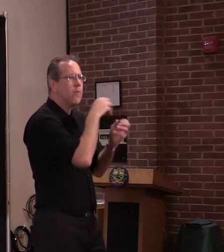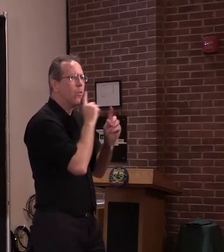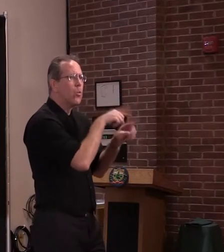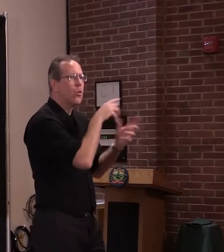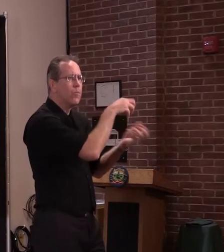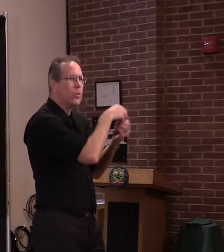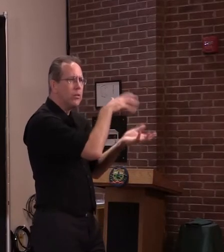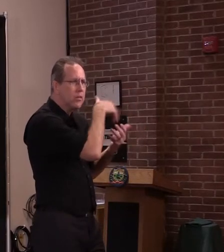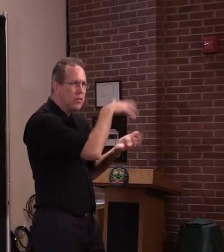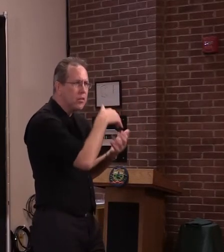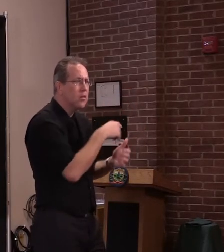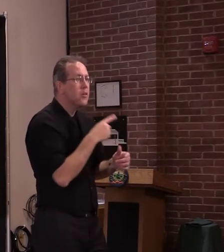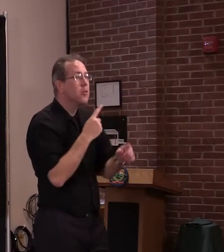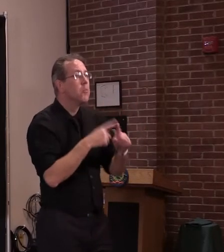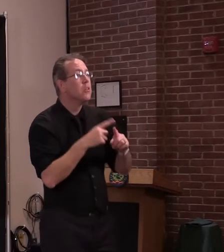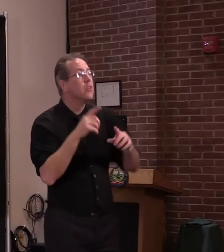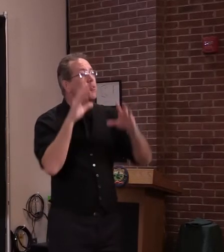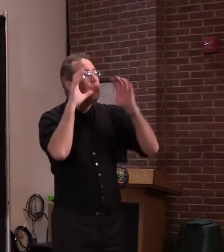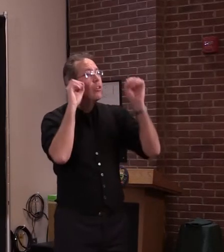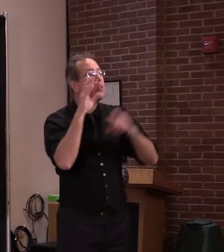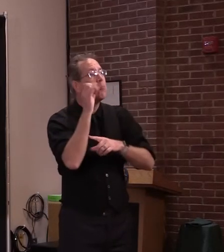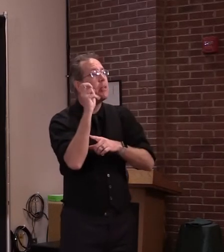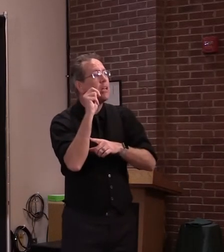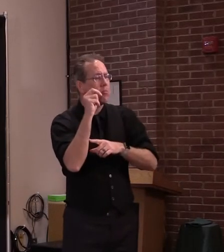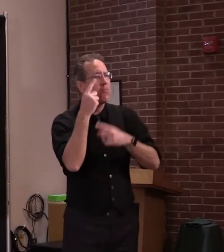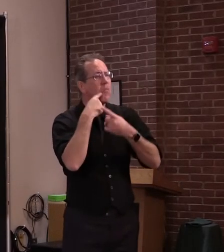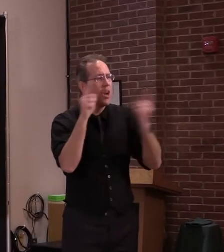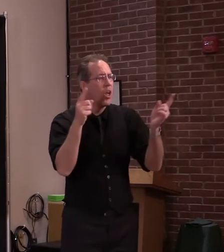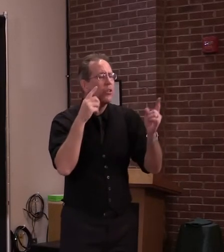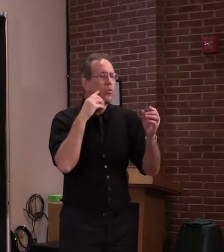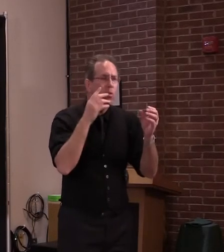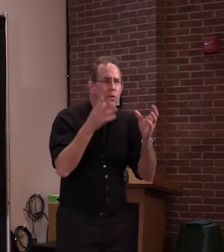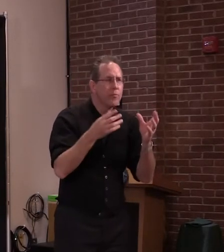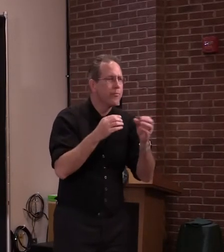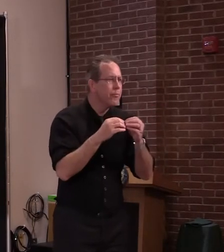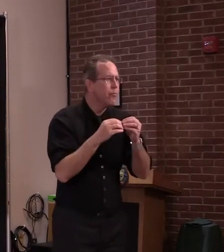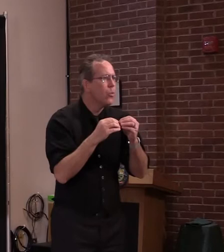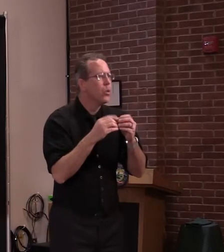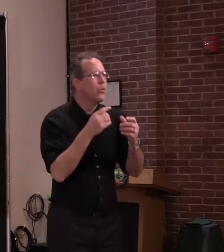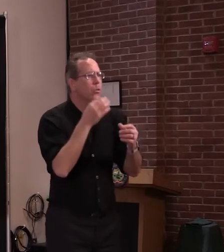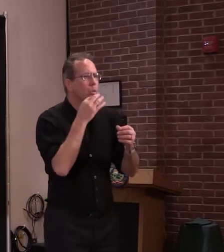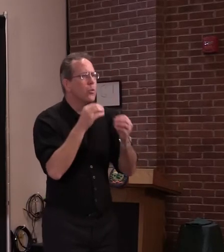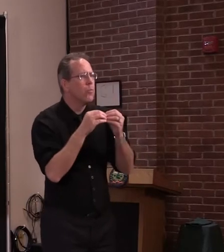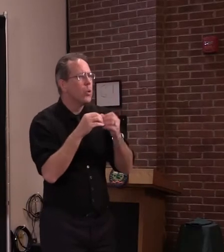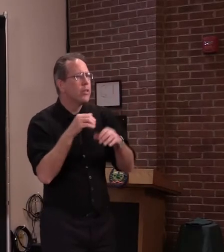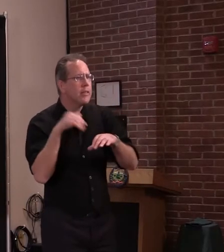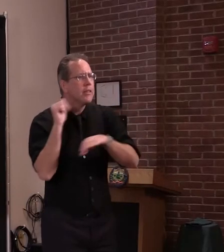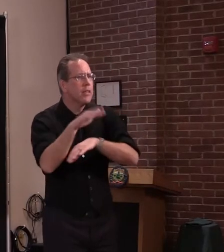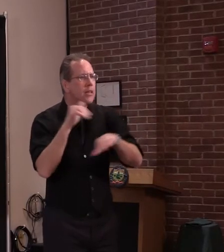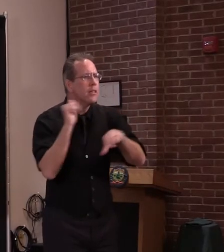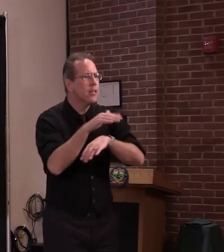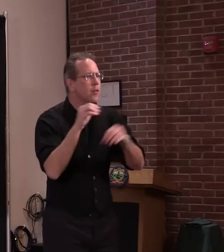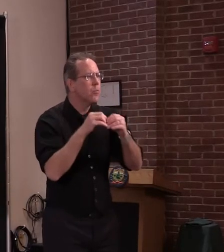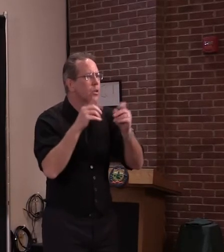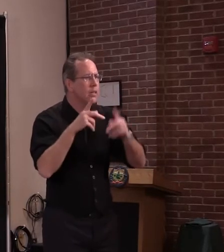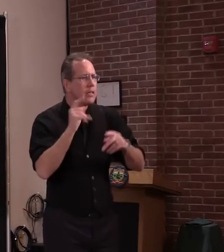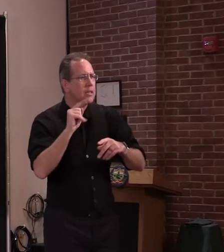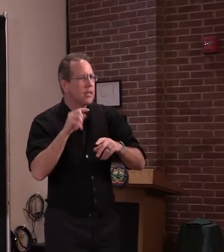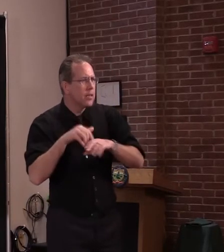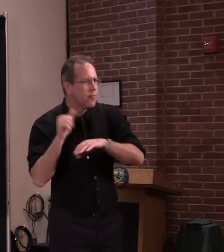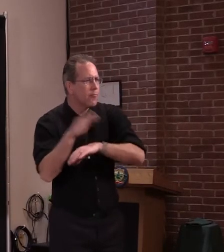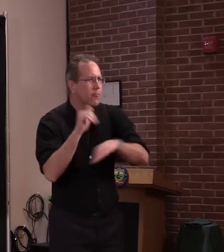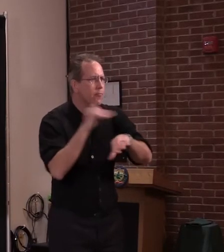announced that there will be a test being available to be sent directly to Vermonters or